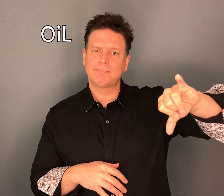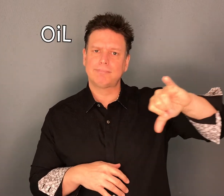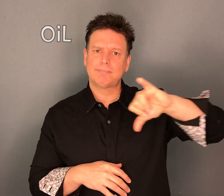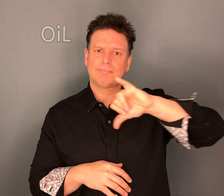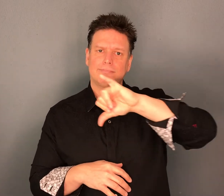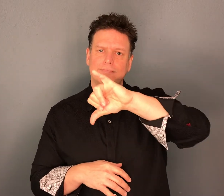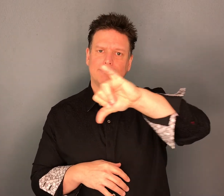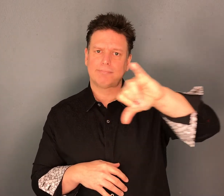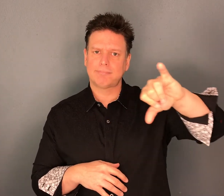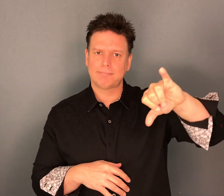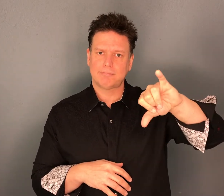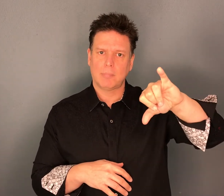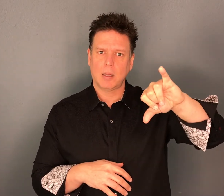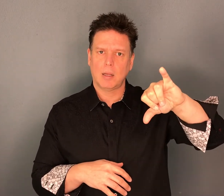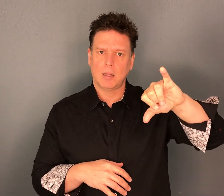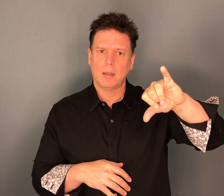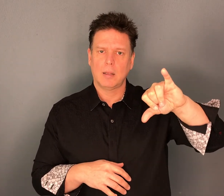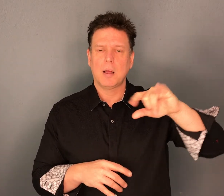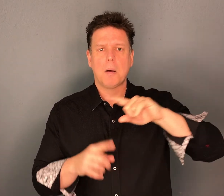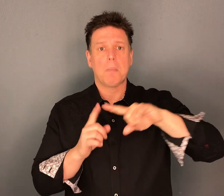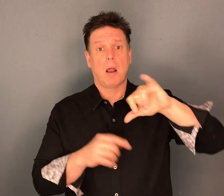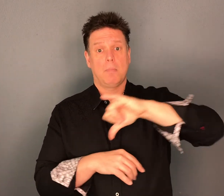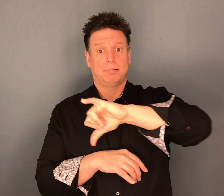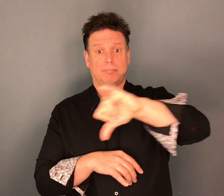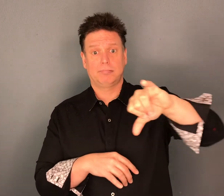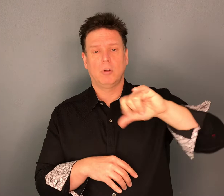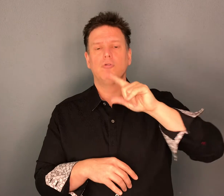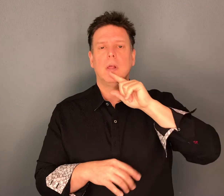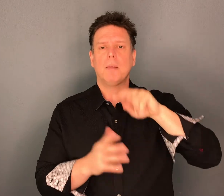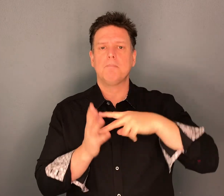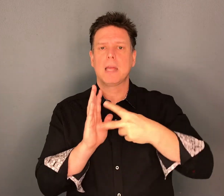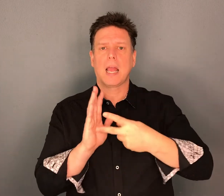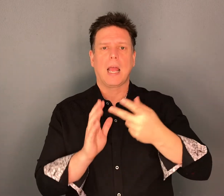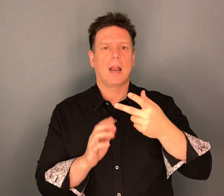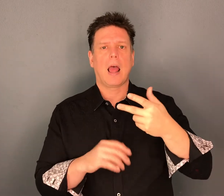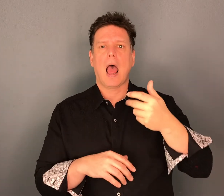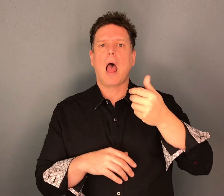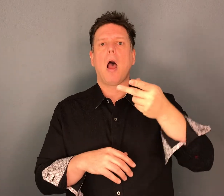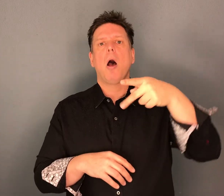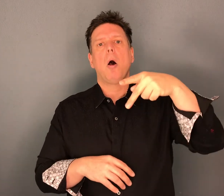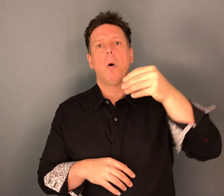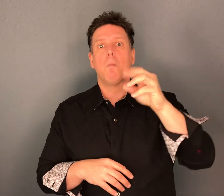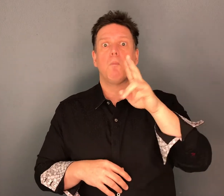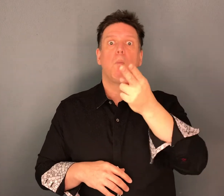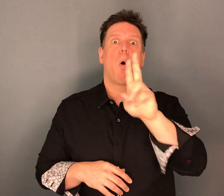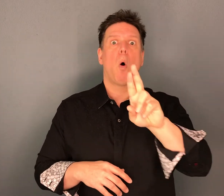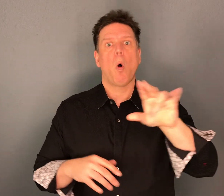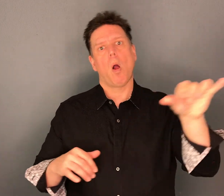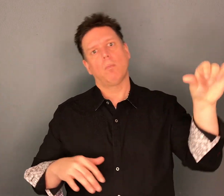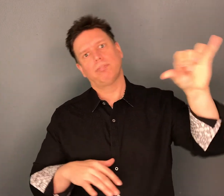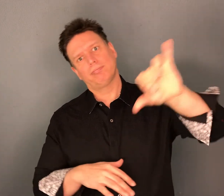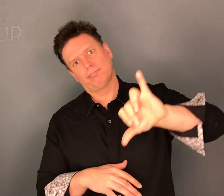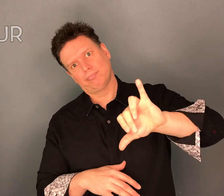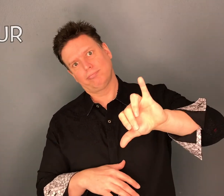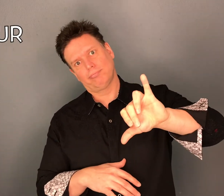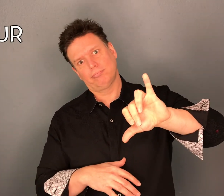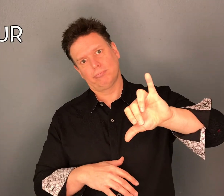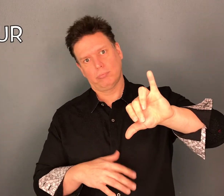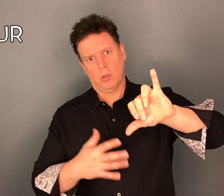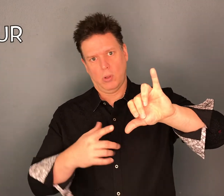And you can say oil this way as well, but if you do this, it really means pour,